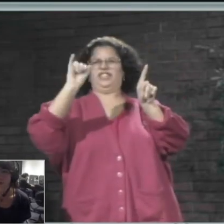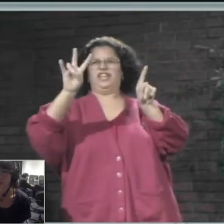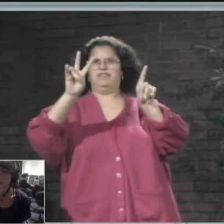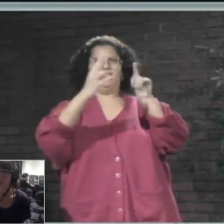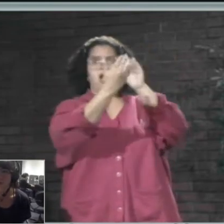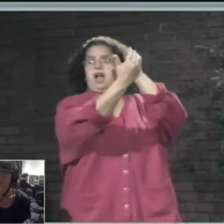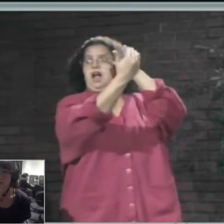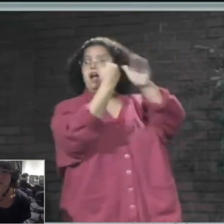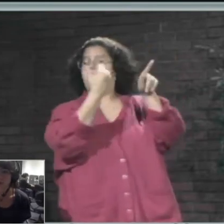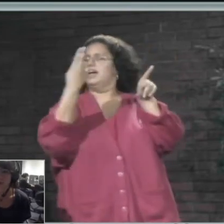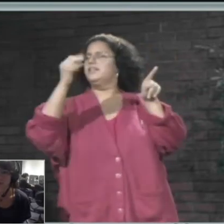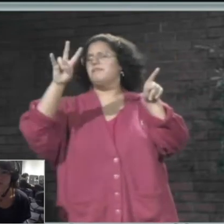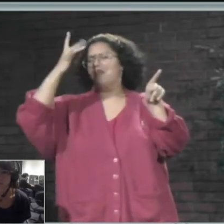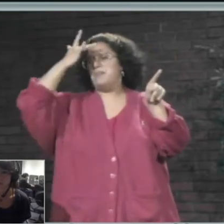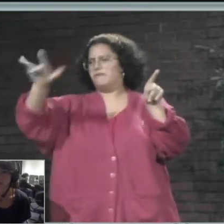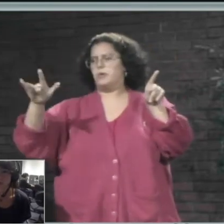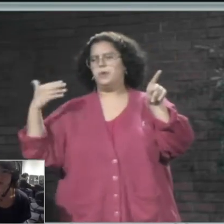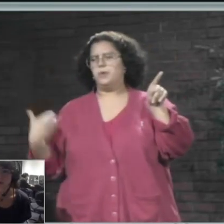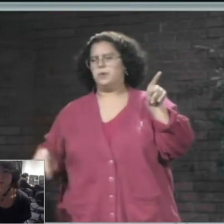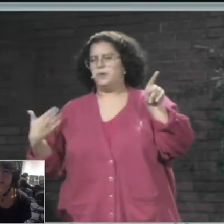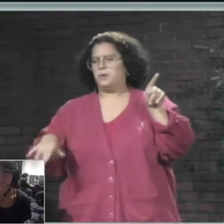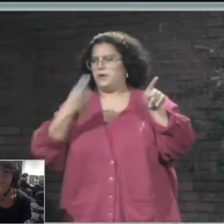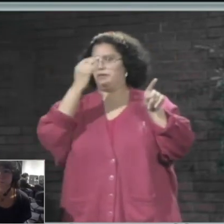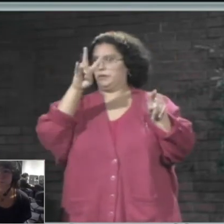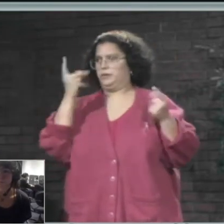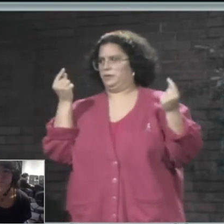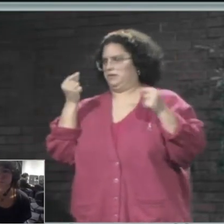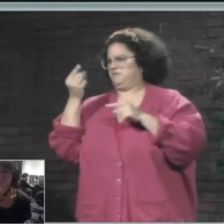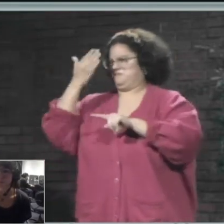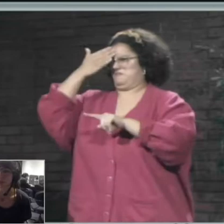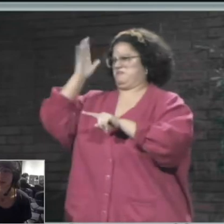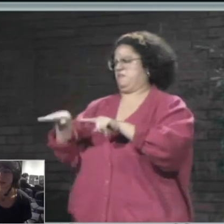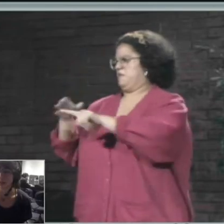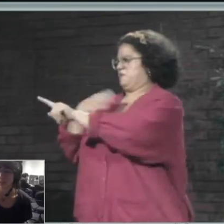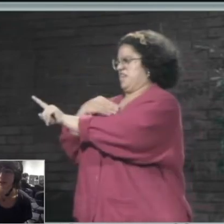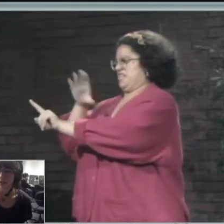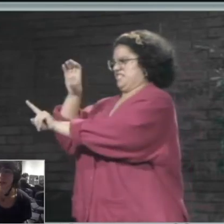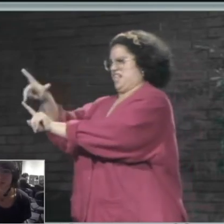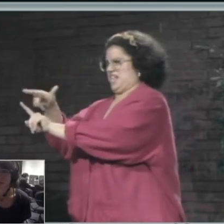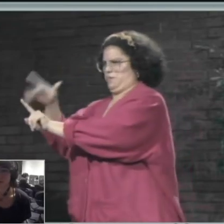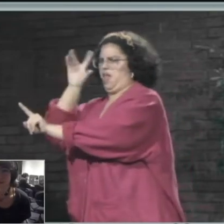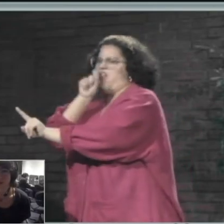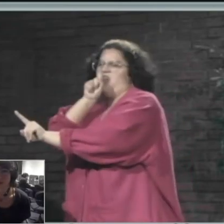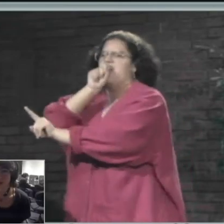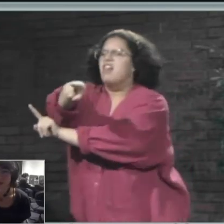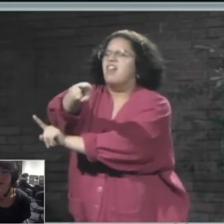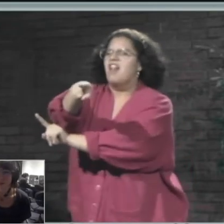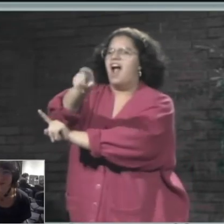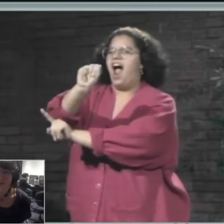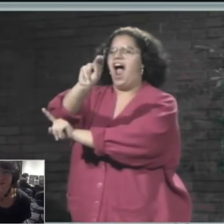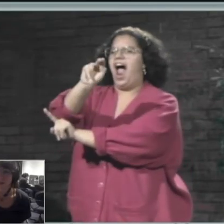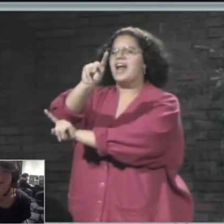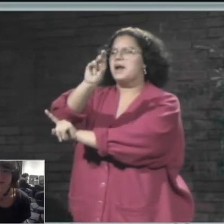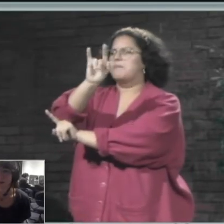foreign substance enter, um, they can identify it. But HIV is a very clever disease. They cannot